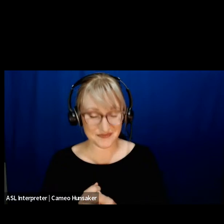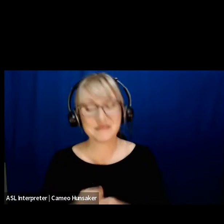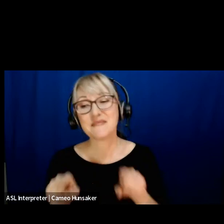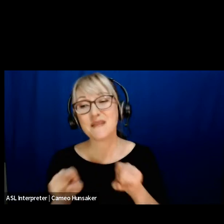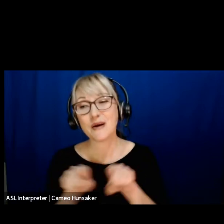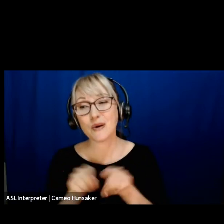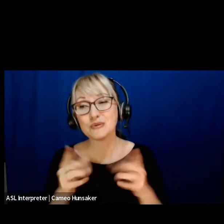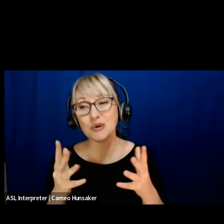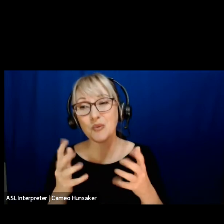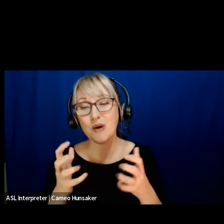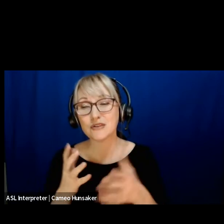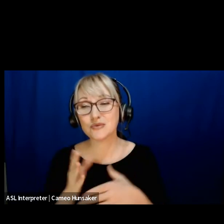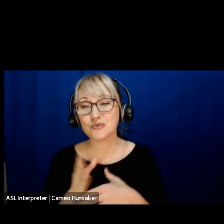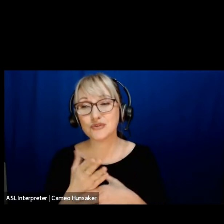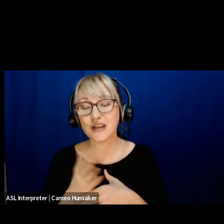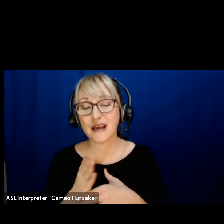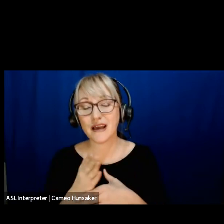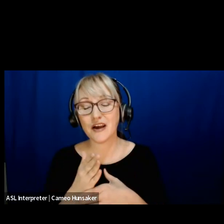quickly.